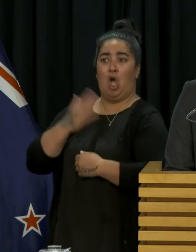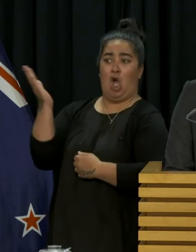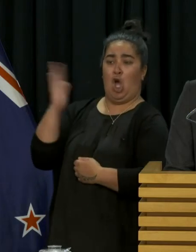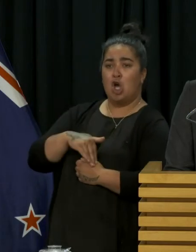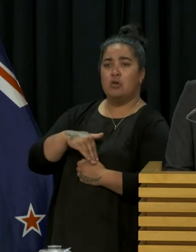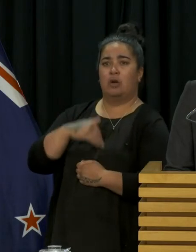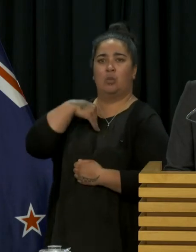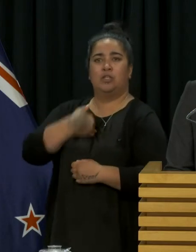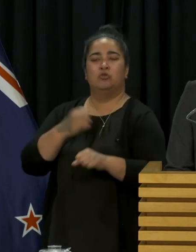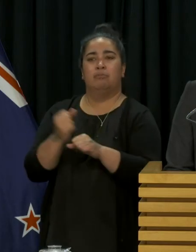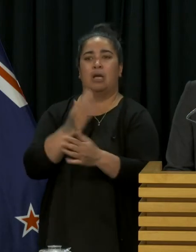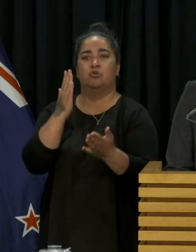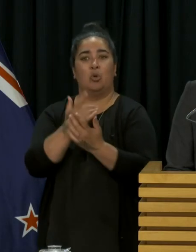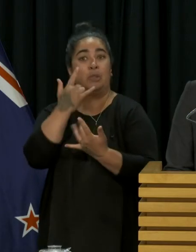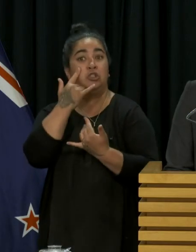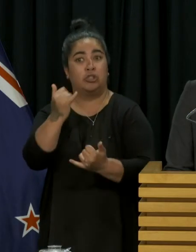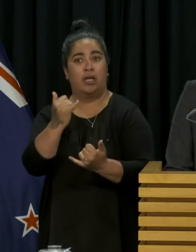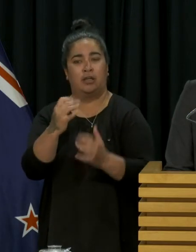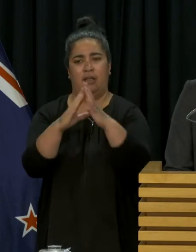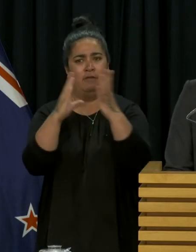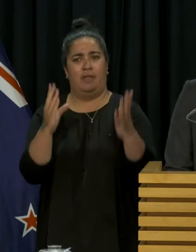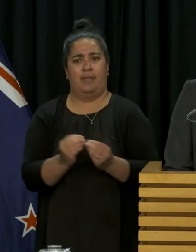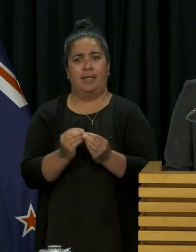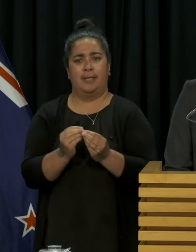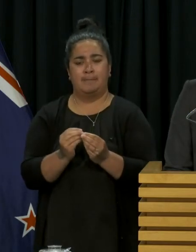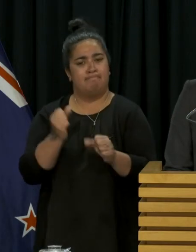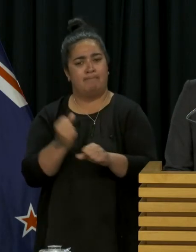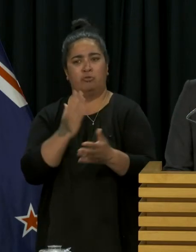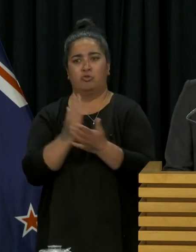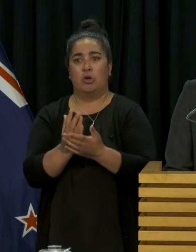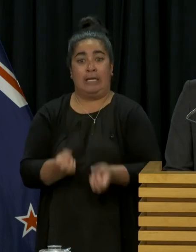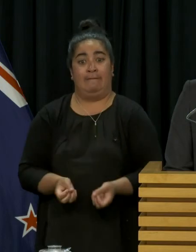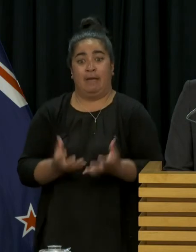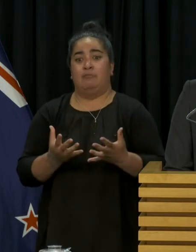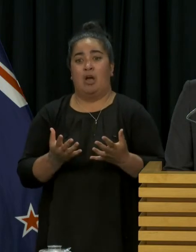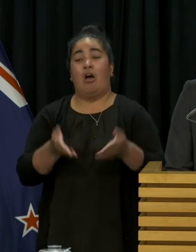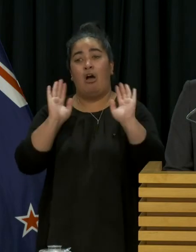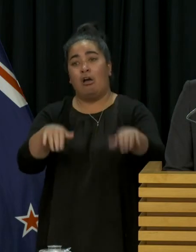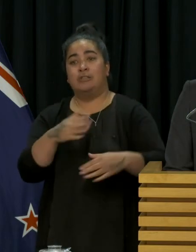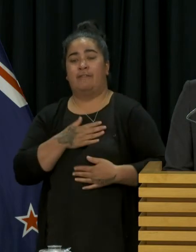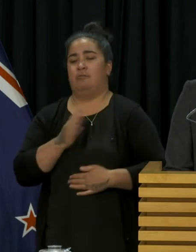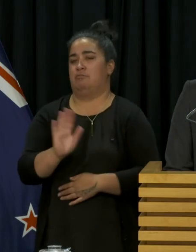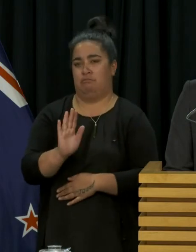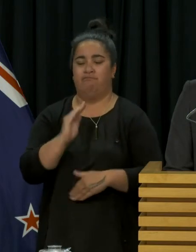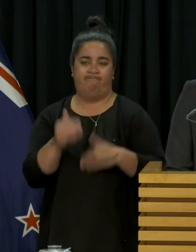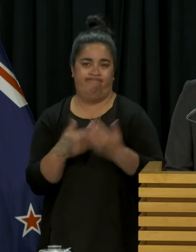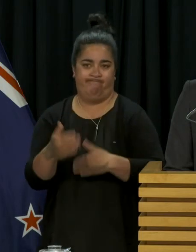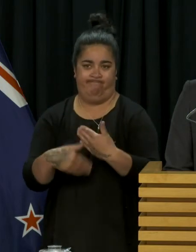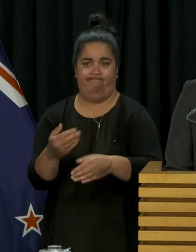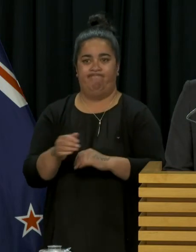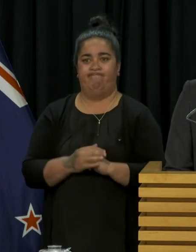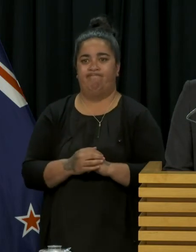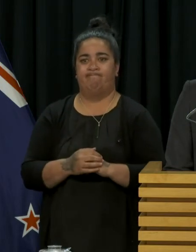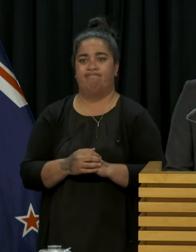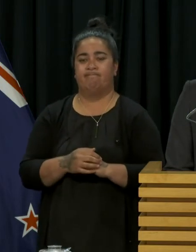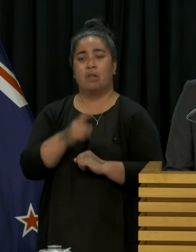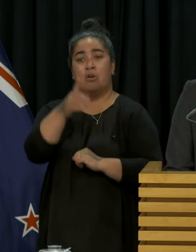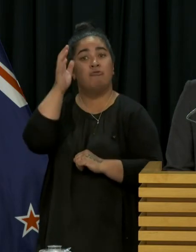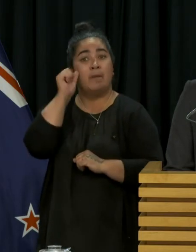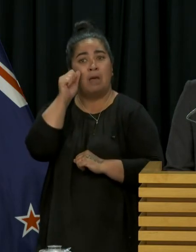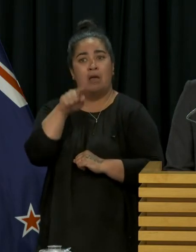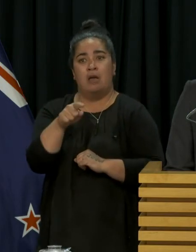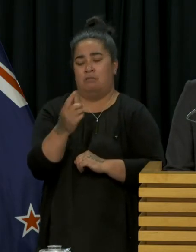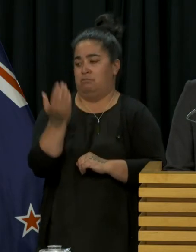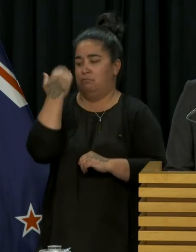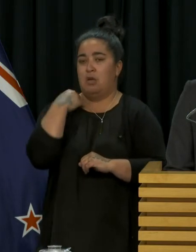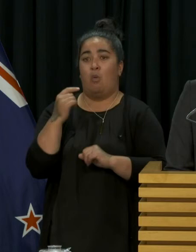refresh and check our settings. As we saw last week with the community case that popped up in Auckland, we can